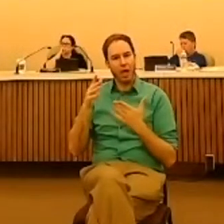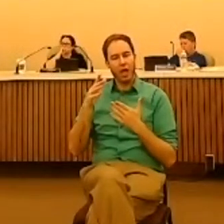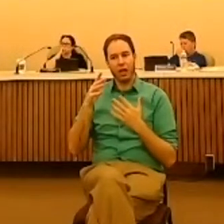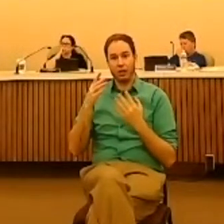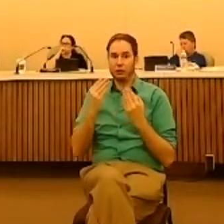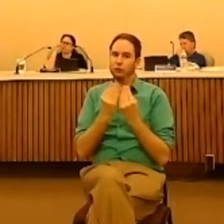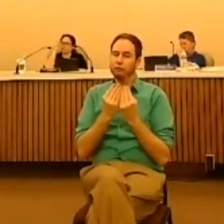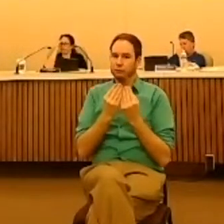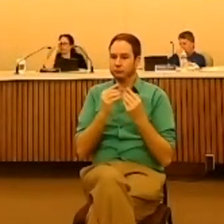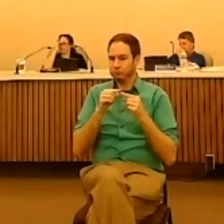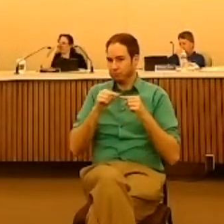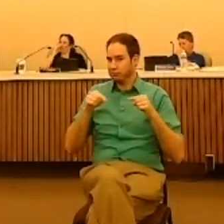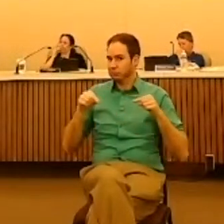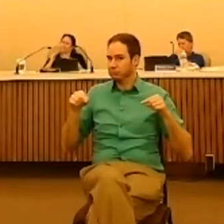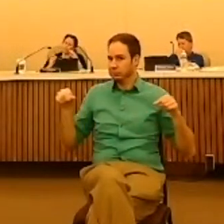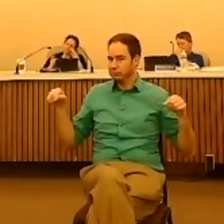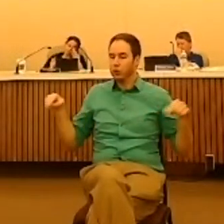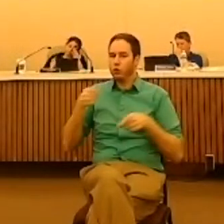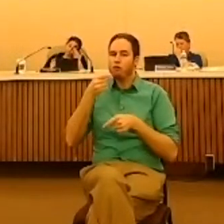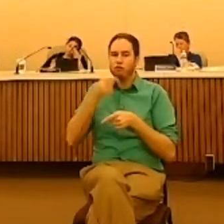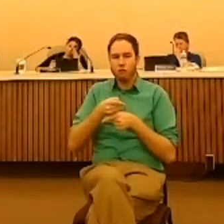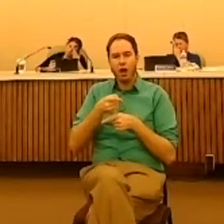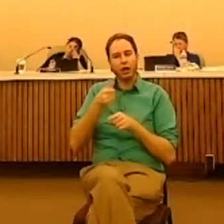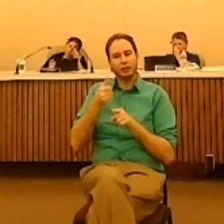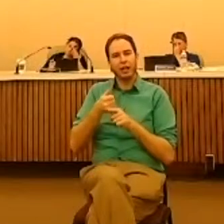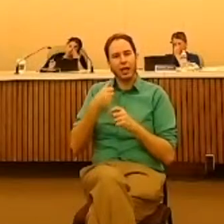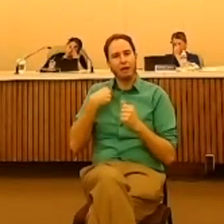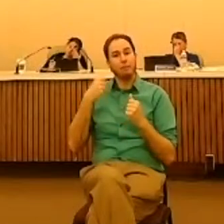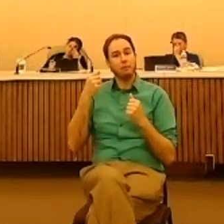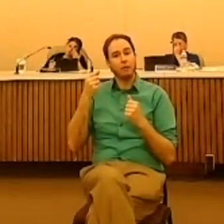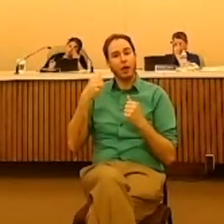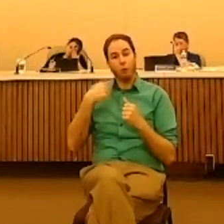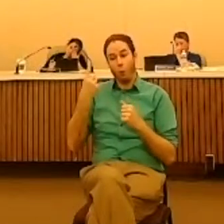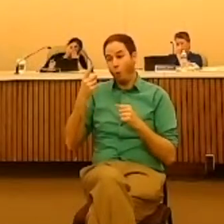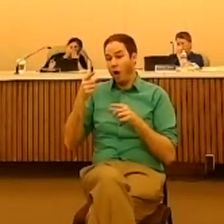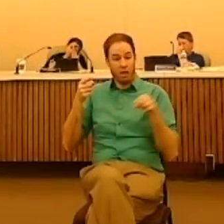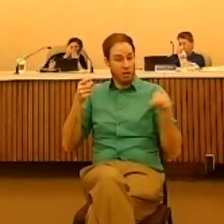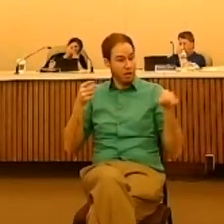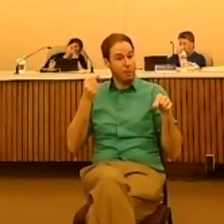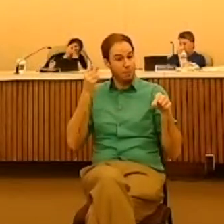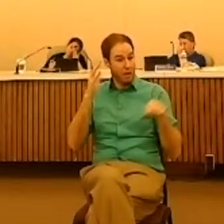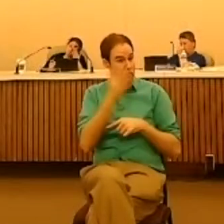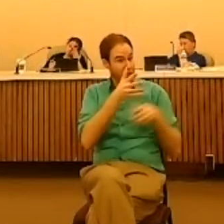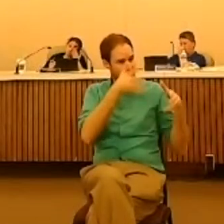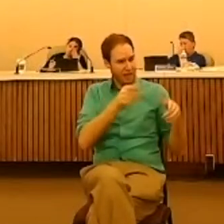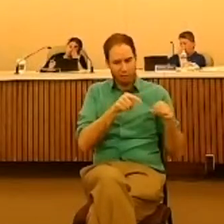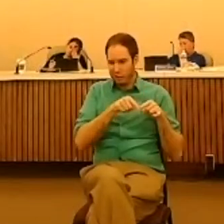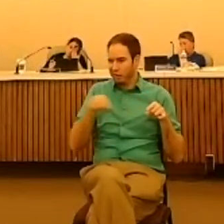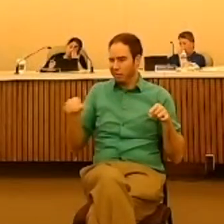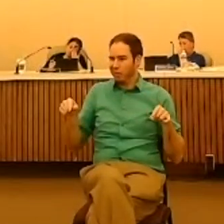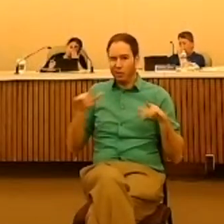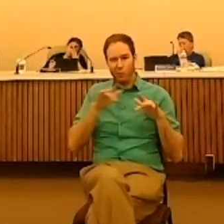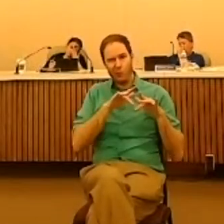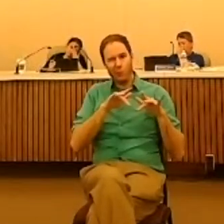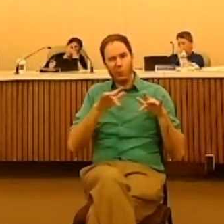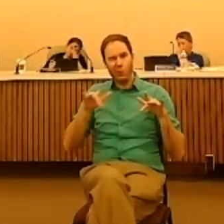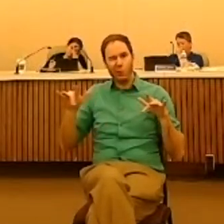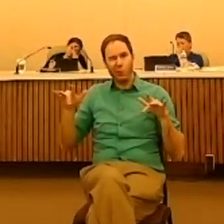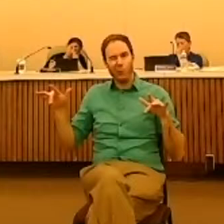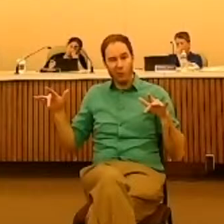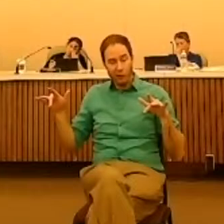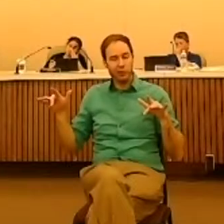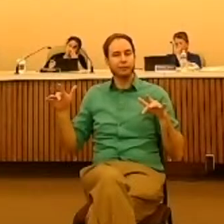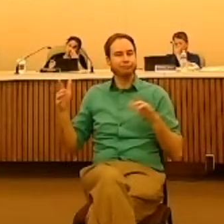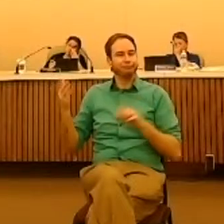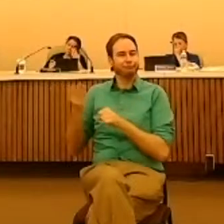footage there to cover, and you are correct. There's a chunk of trees on the one end that's left that may help, but there's a long section there that it was